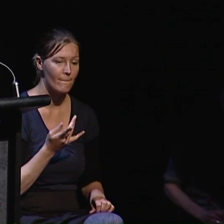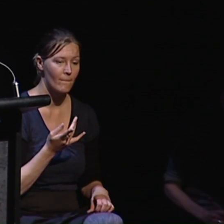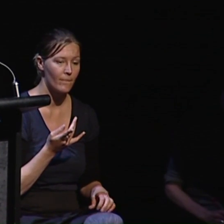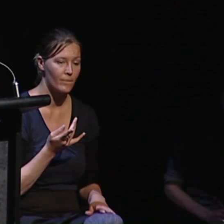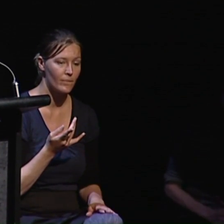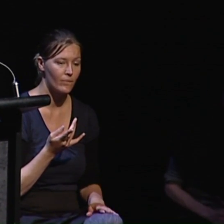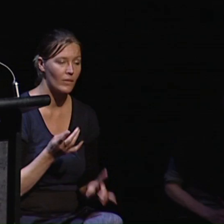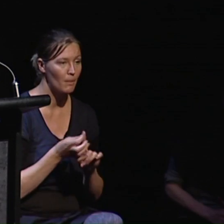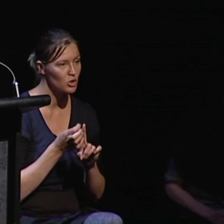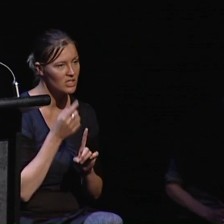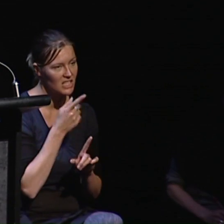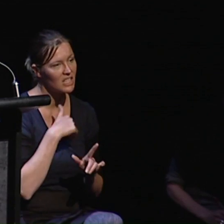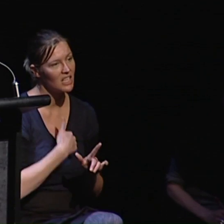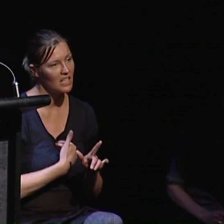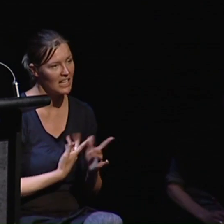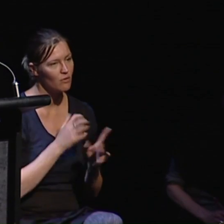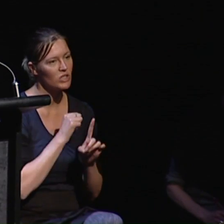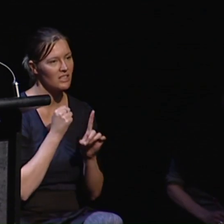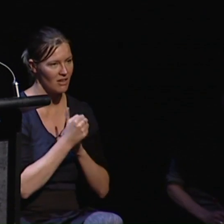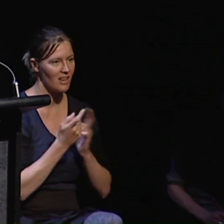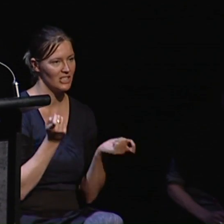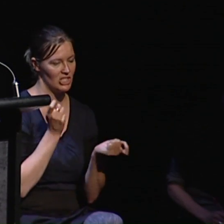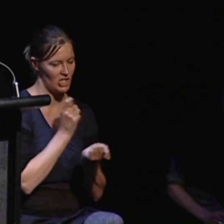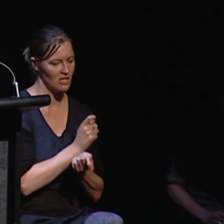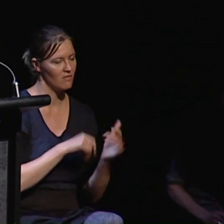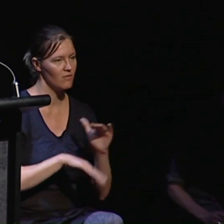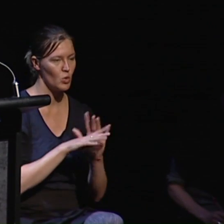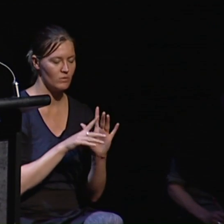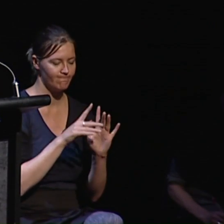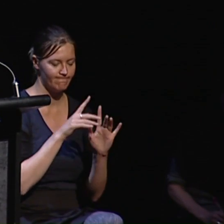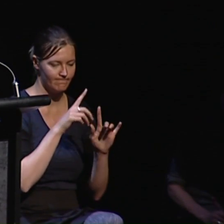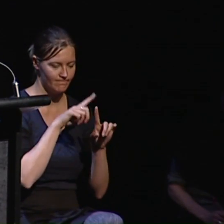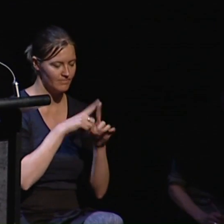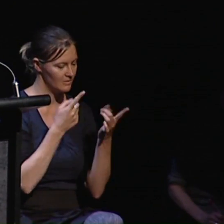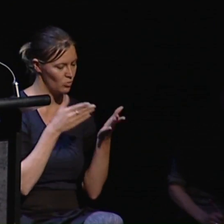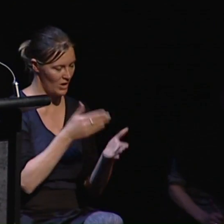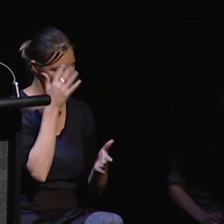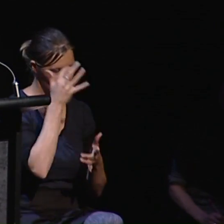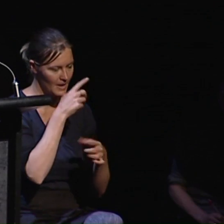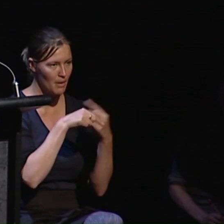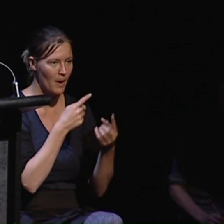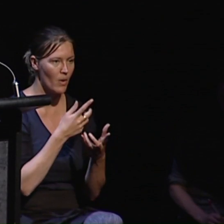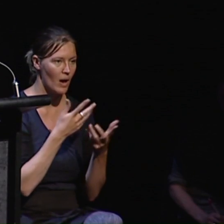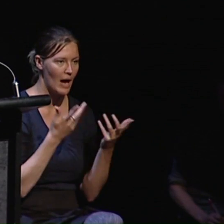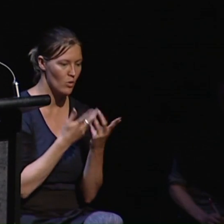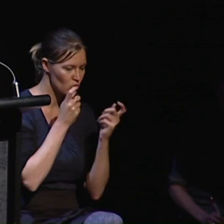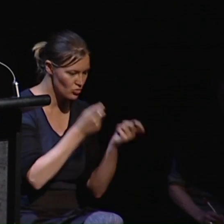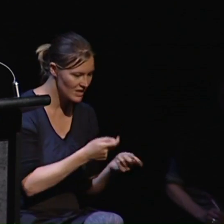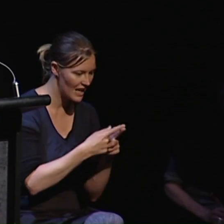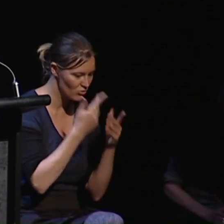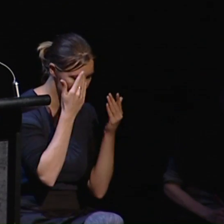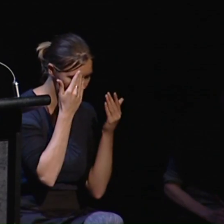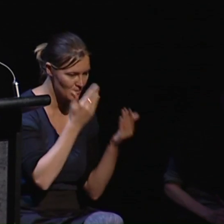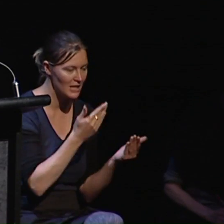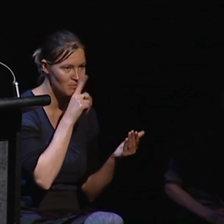about was the need for societal change, a need for a complete rethinking about how we treat and respect